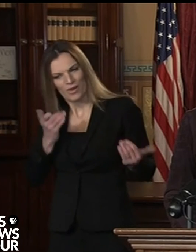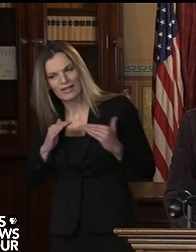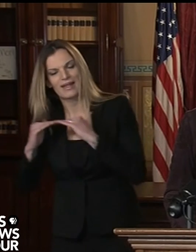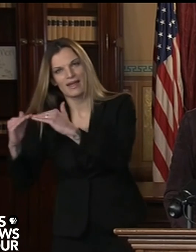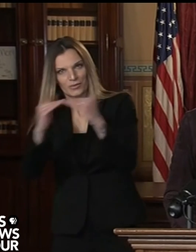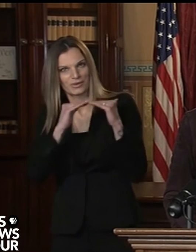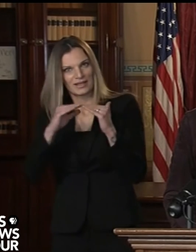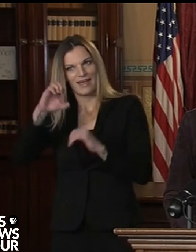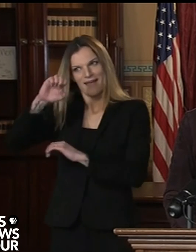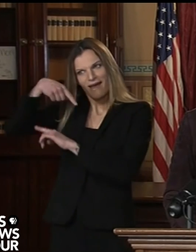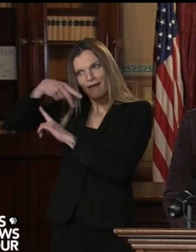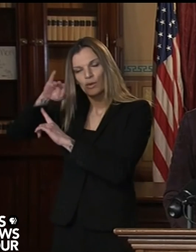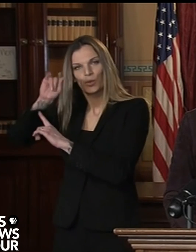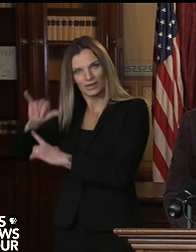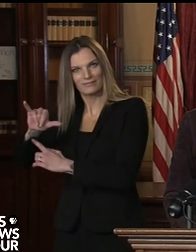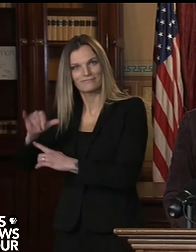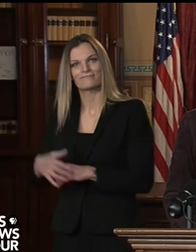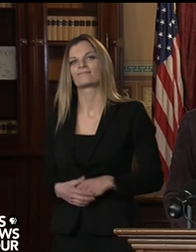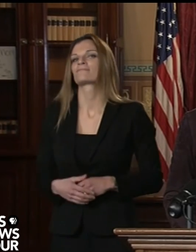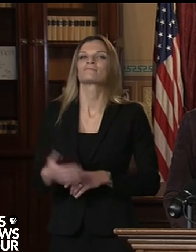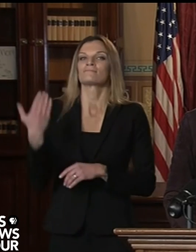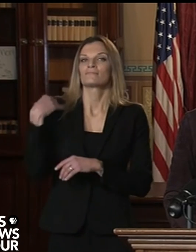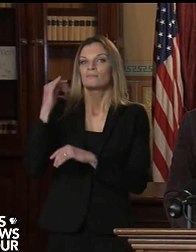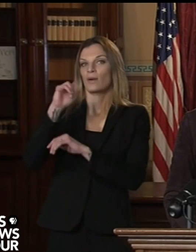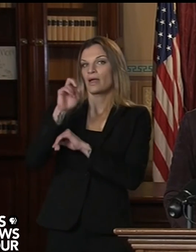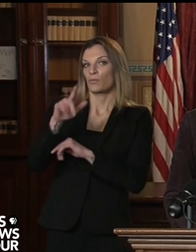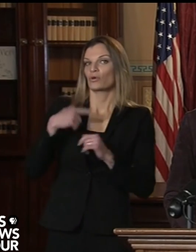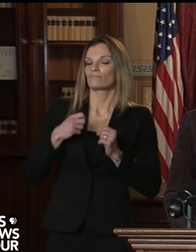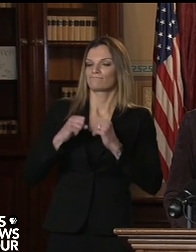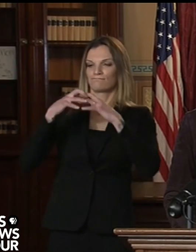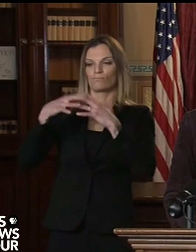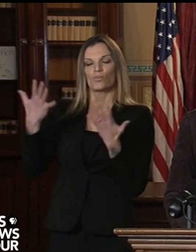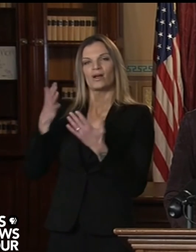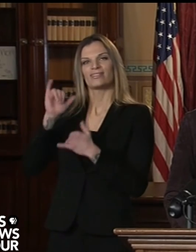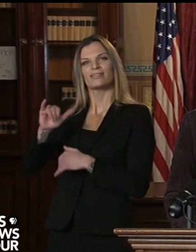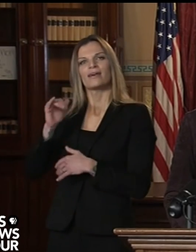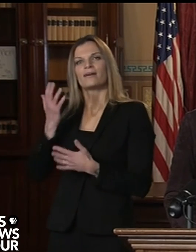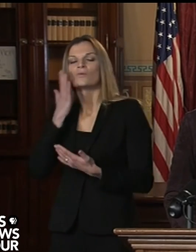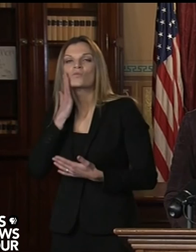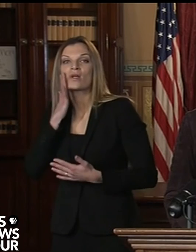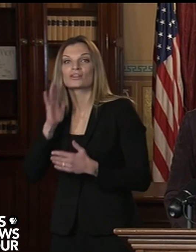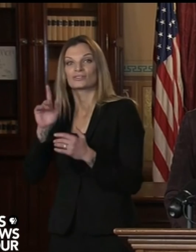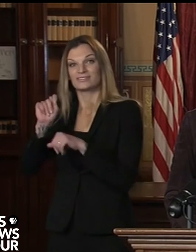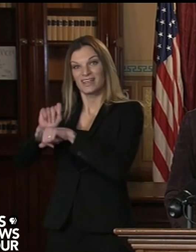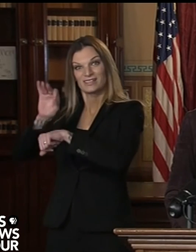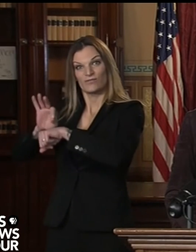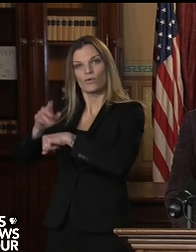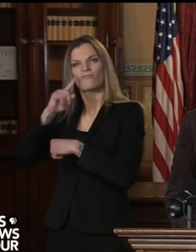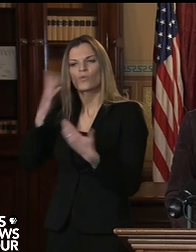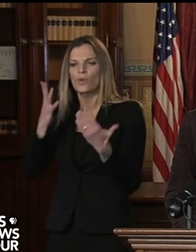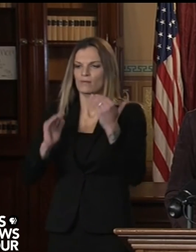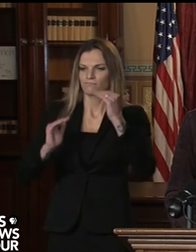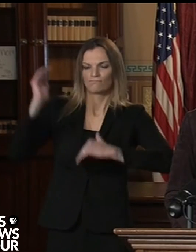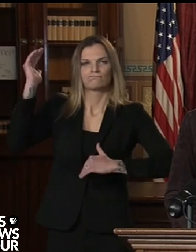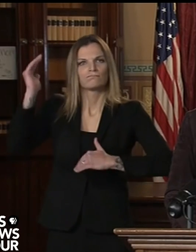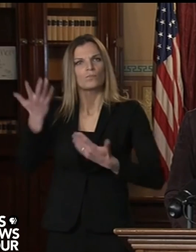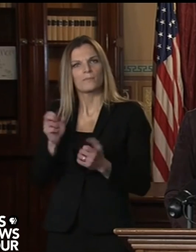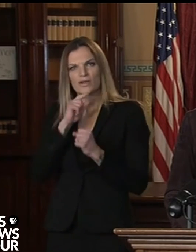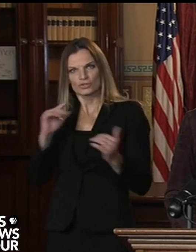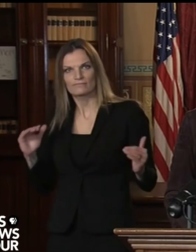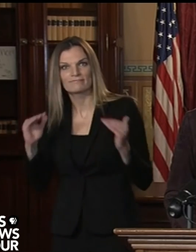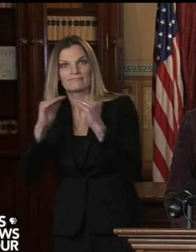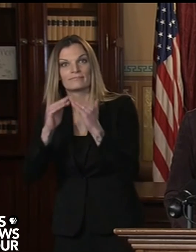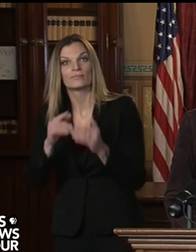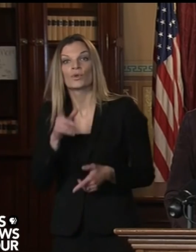And in April, I created the COVID-19 Task Force on Racial Disparities, chaired by the Lieutenant Governor,